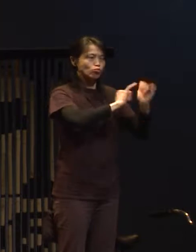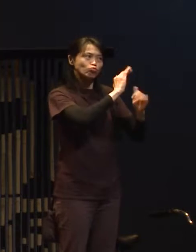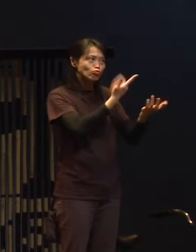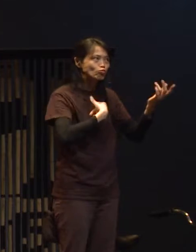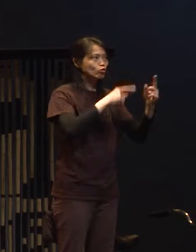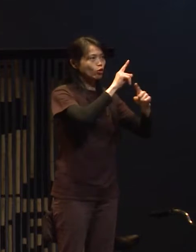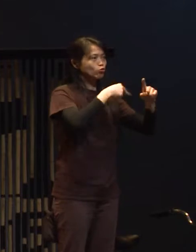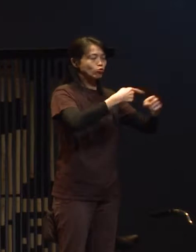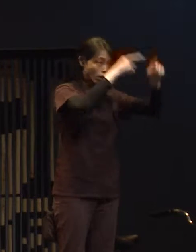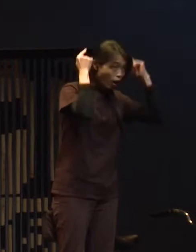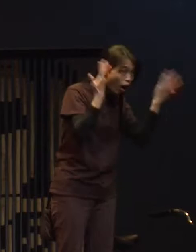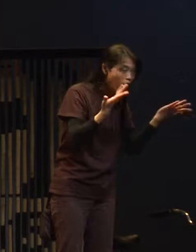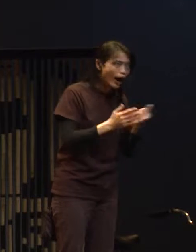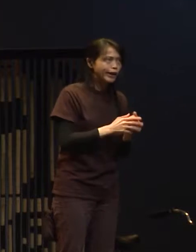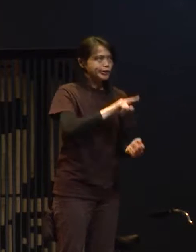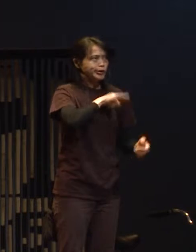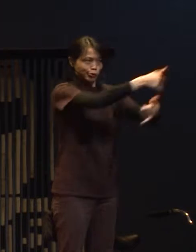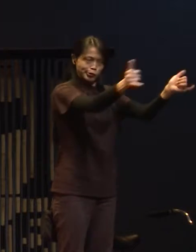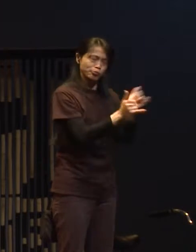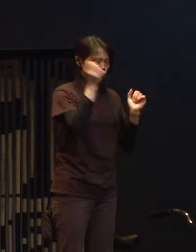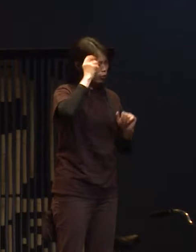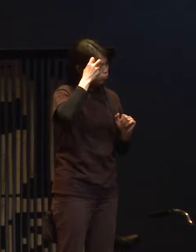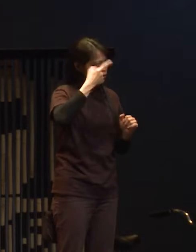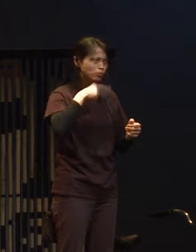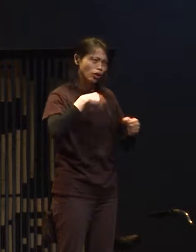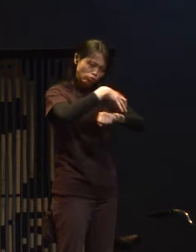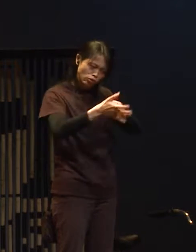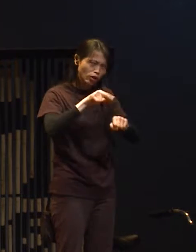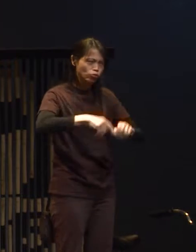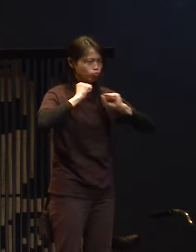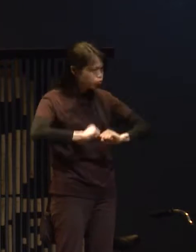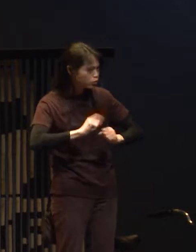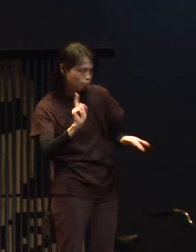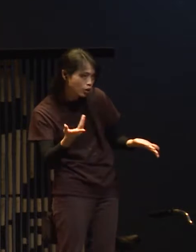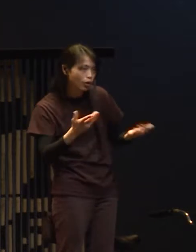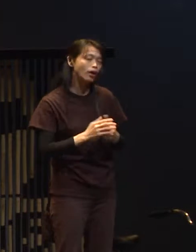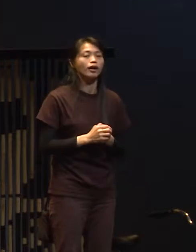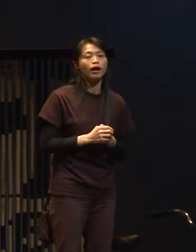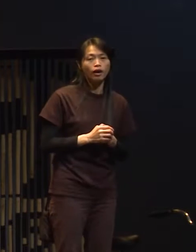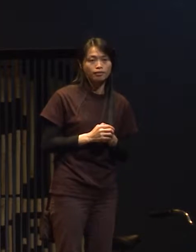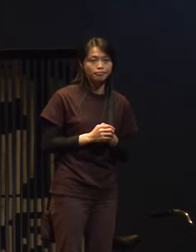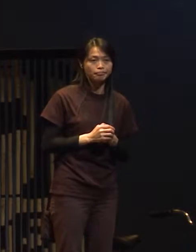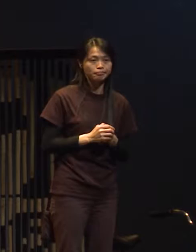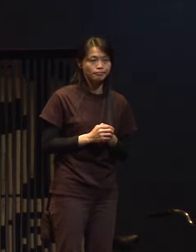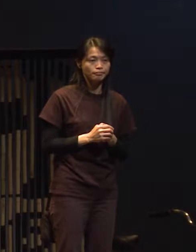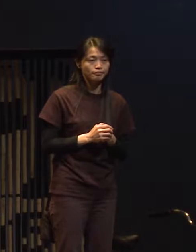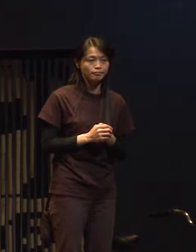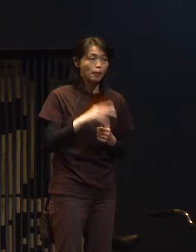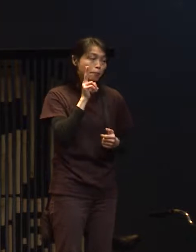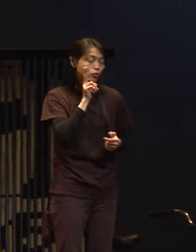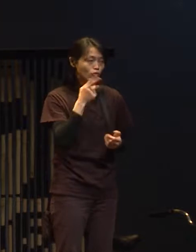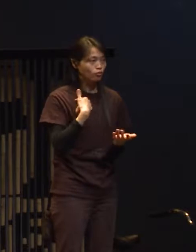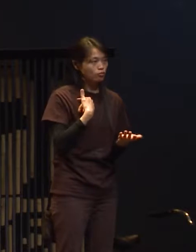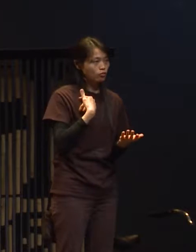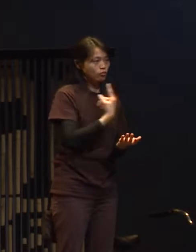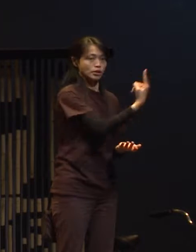world? With what values? With what attitudes? What are my attitudes toward all the